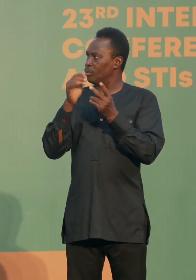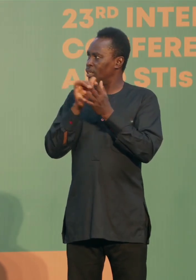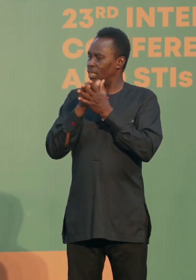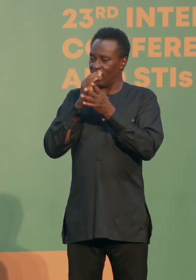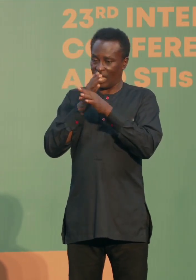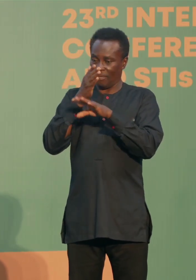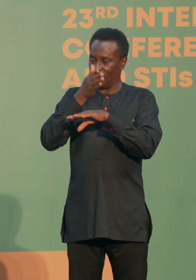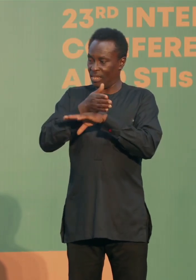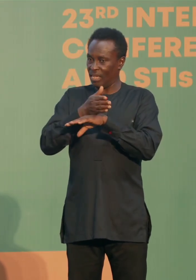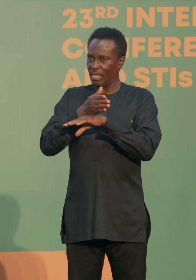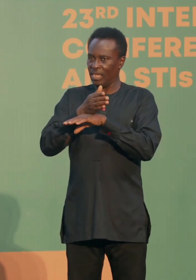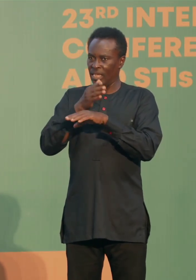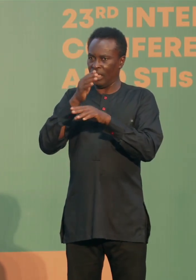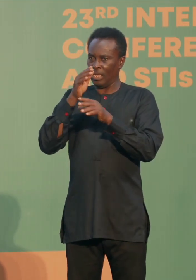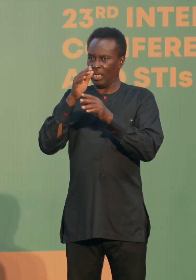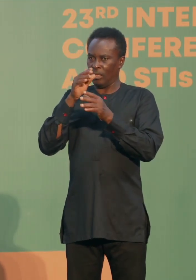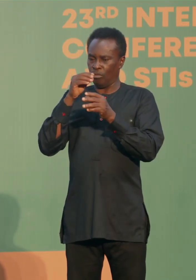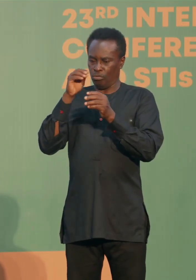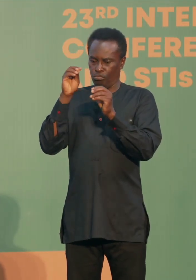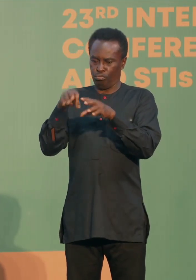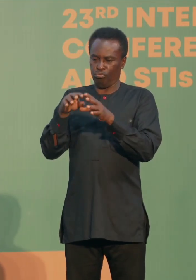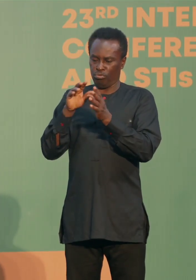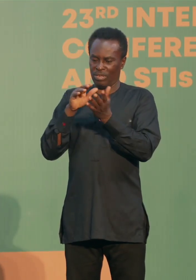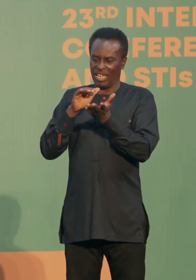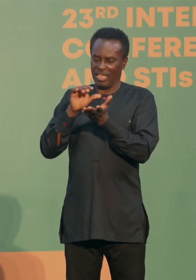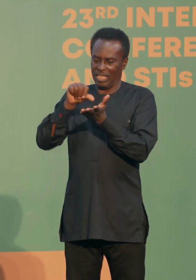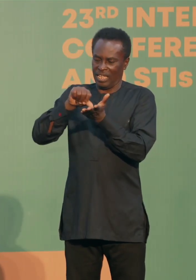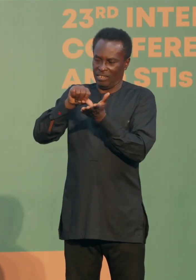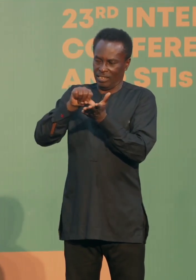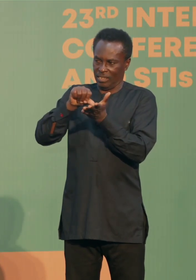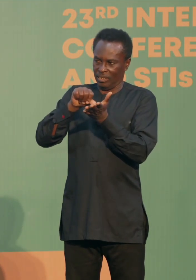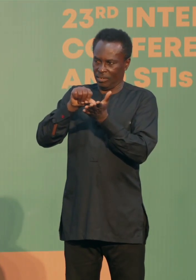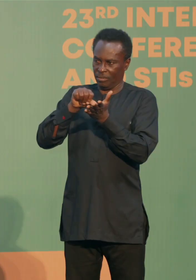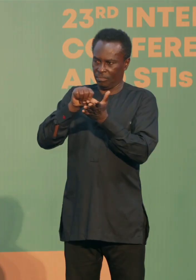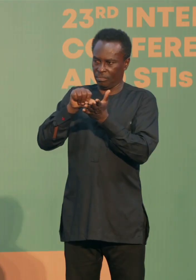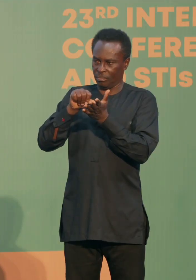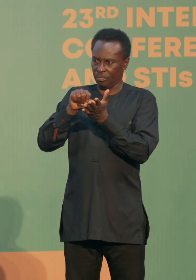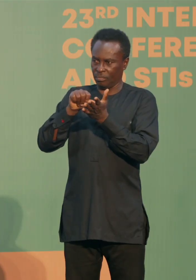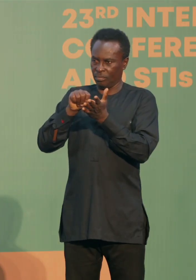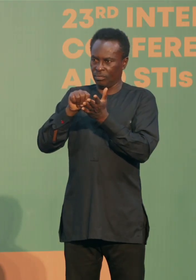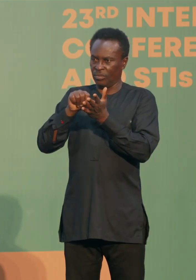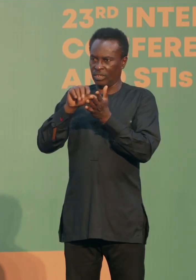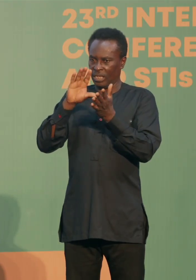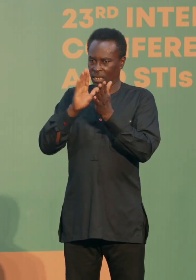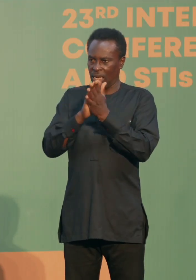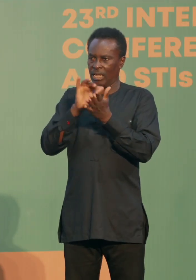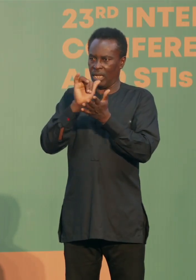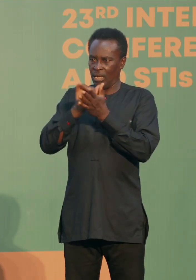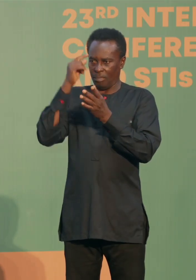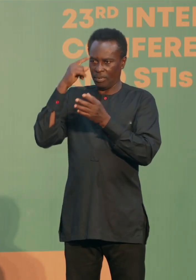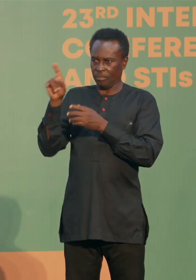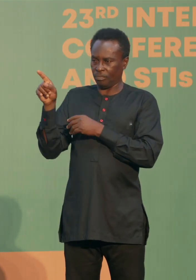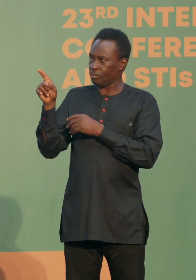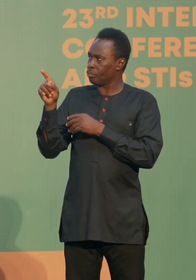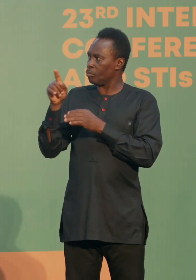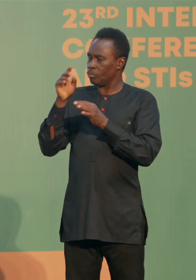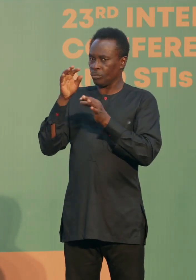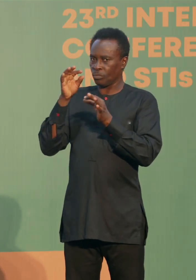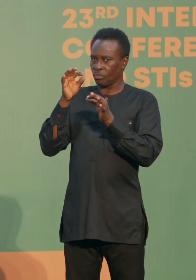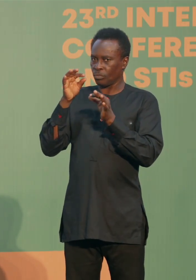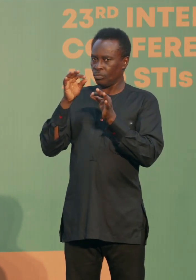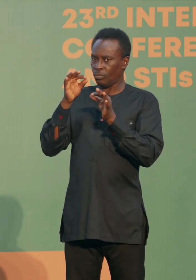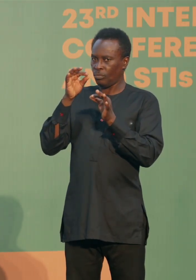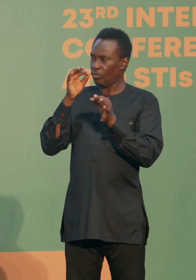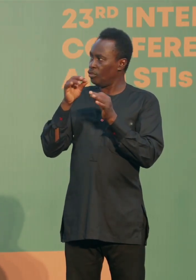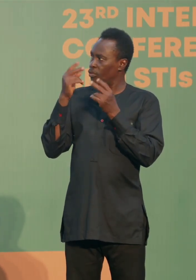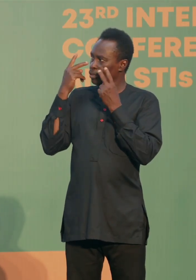put acetic acid. This test called visual inspected as acetic acid, that's what it shows. If the tumor is not treated